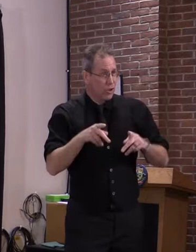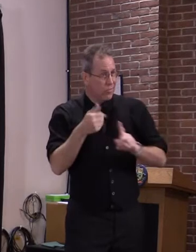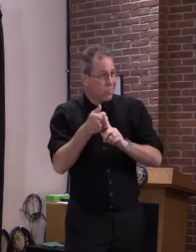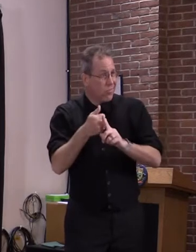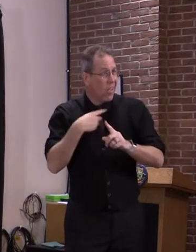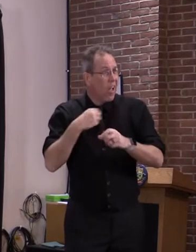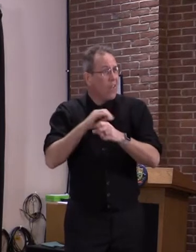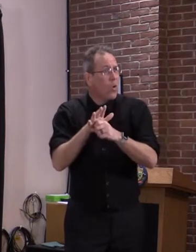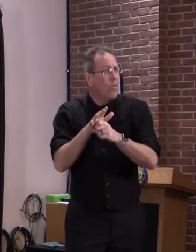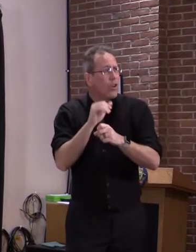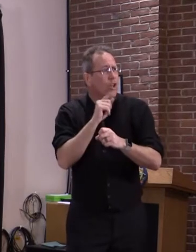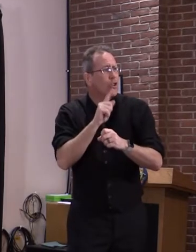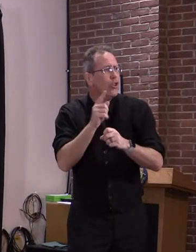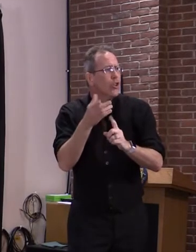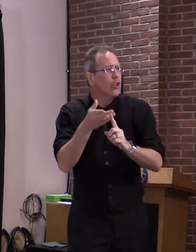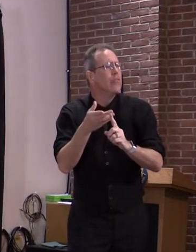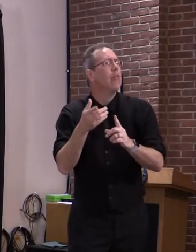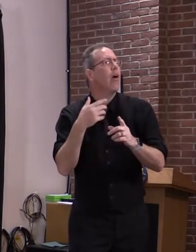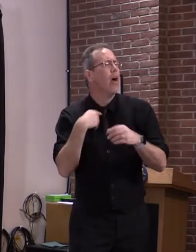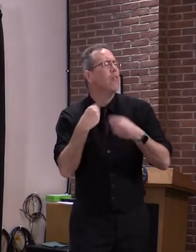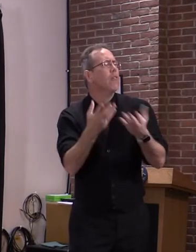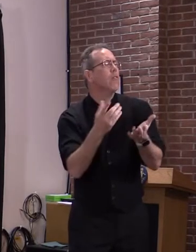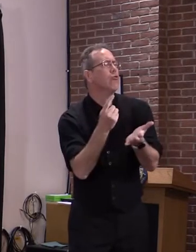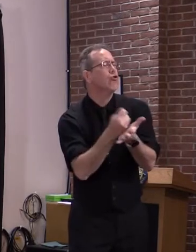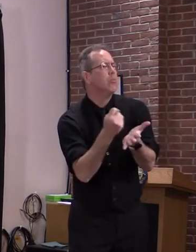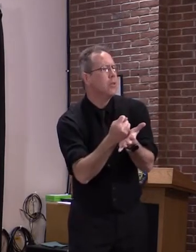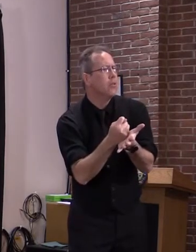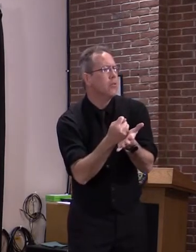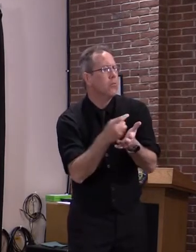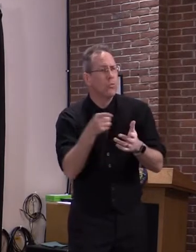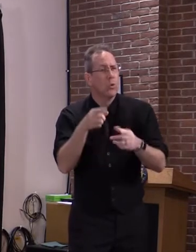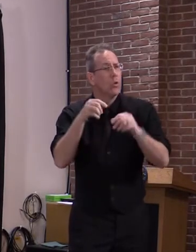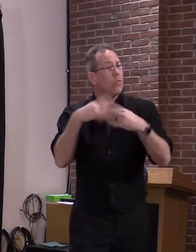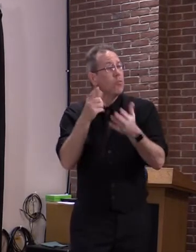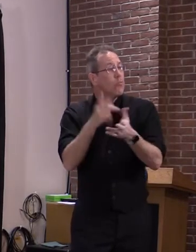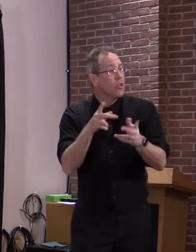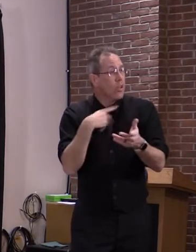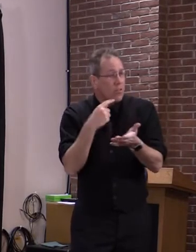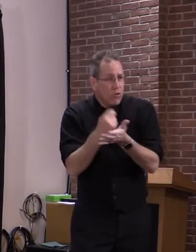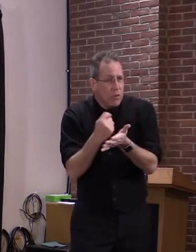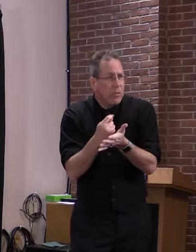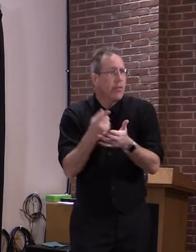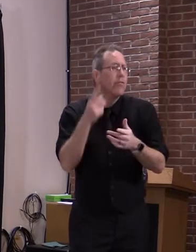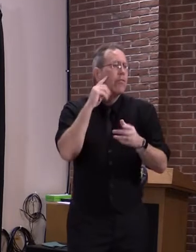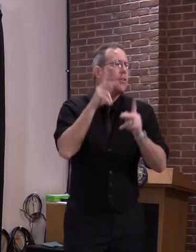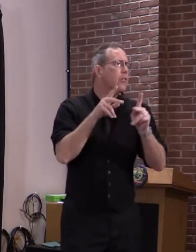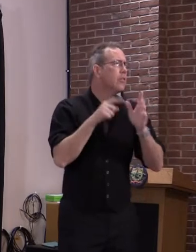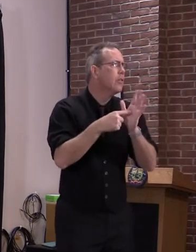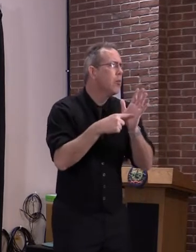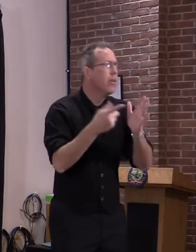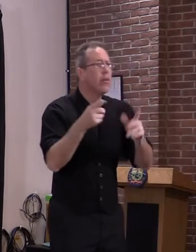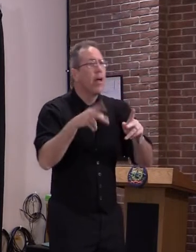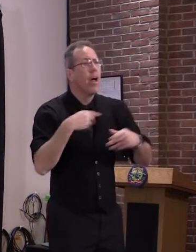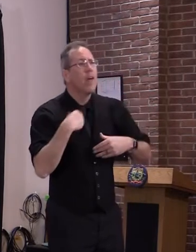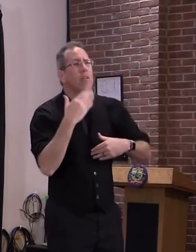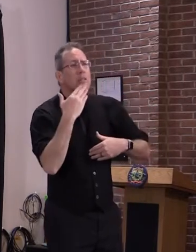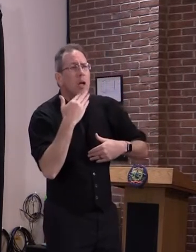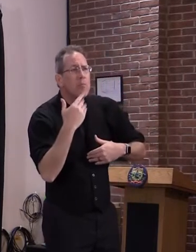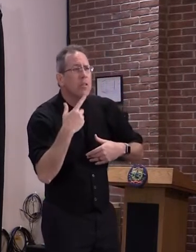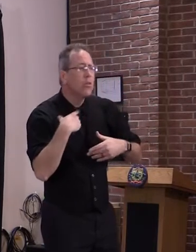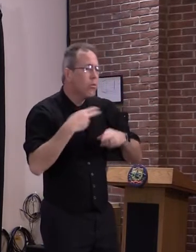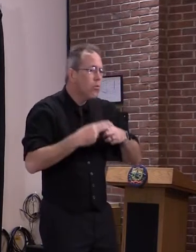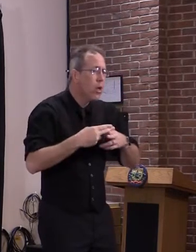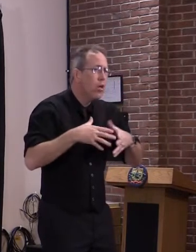have questions. It's the same conditions that may have put you at the front of the vaccine line that will